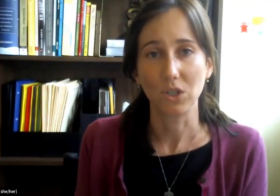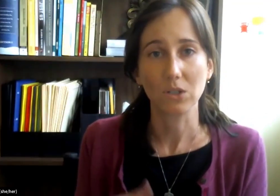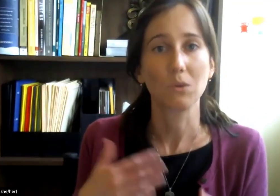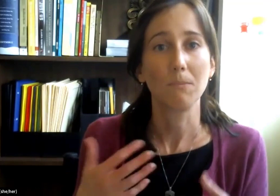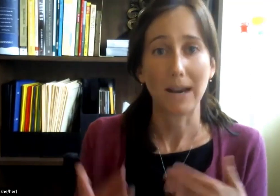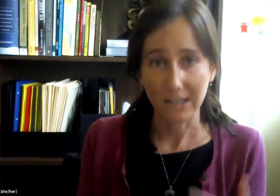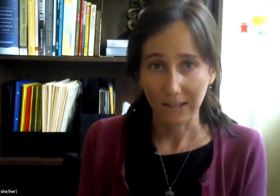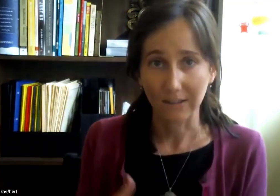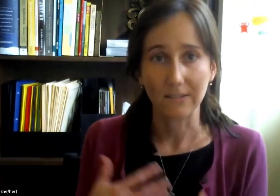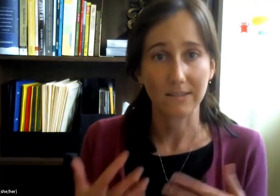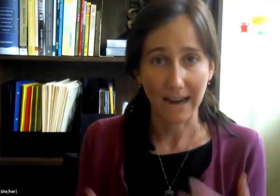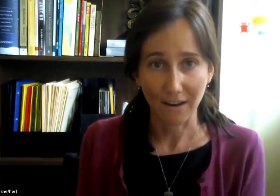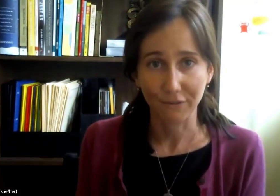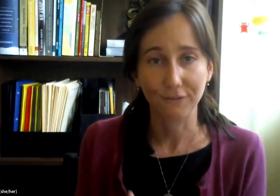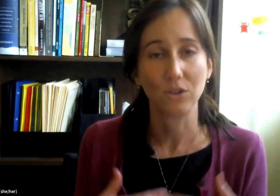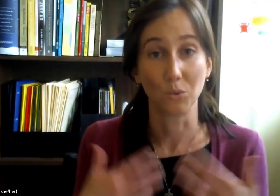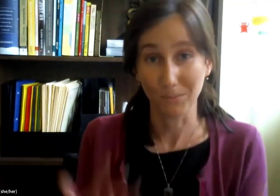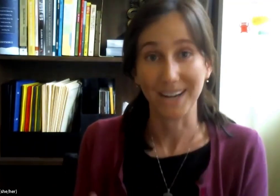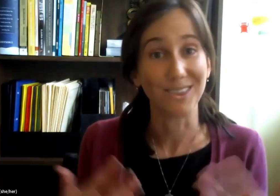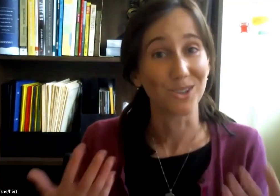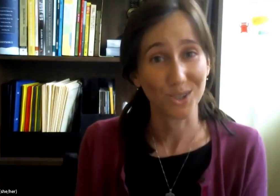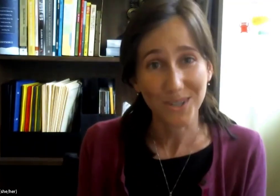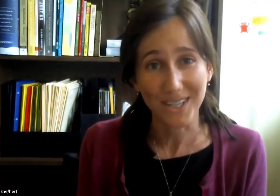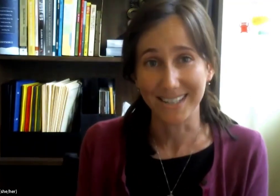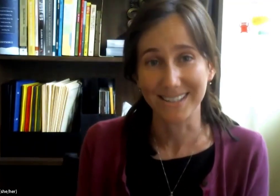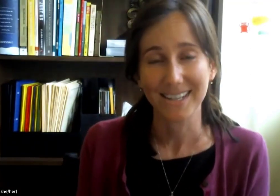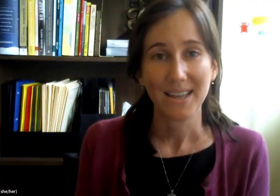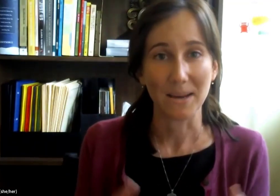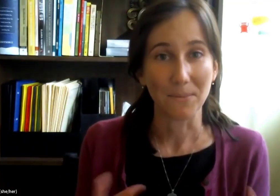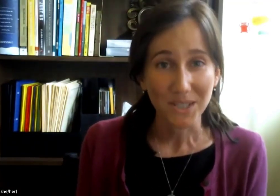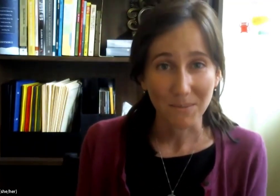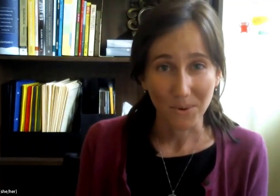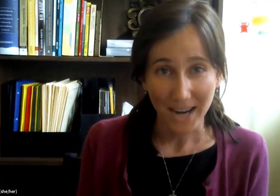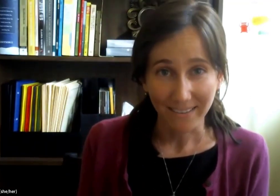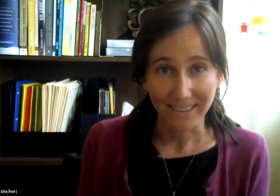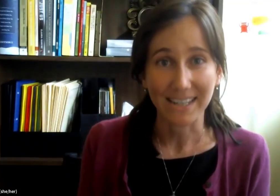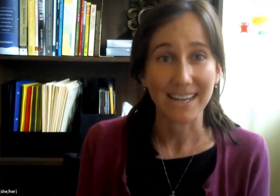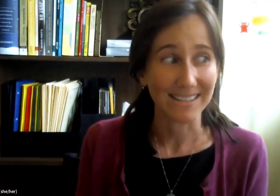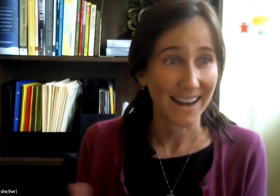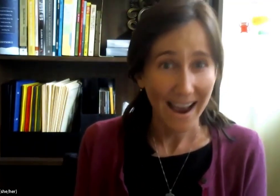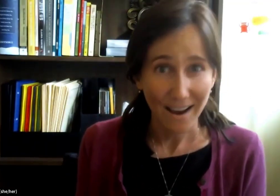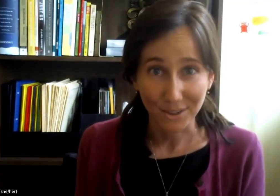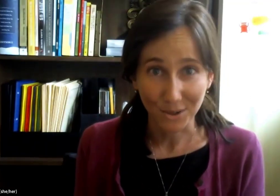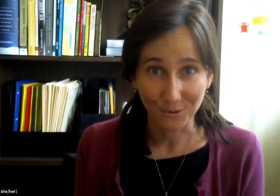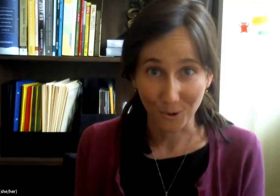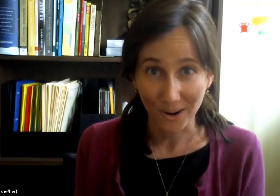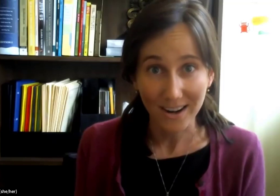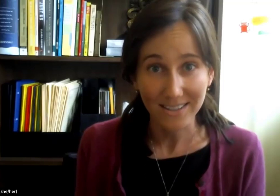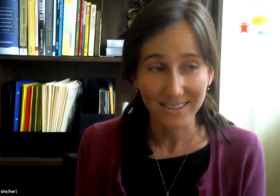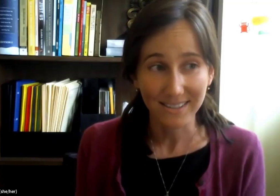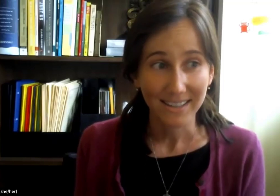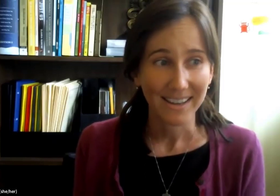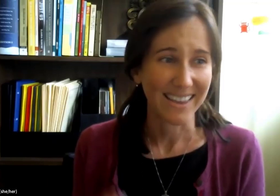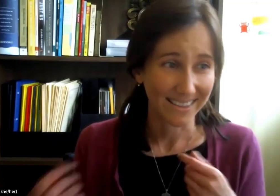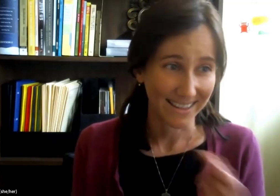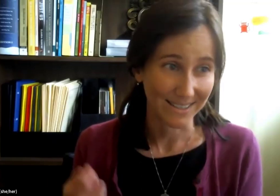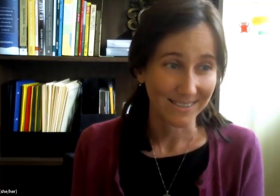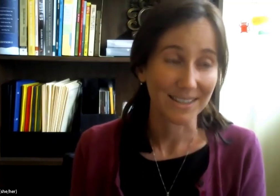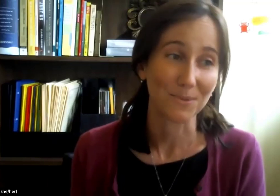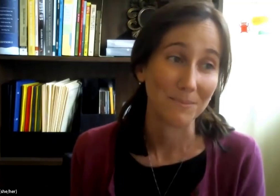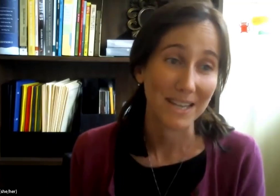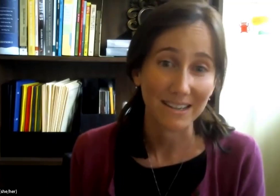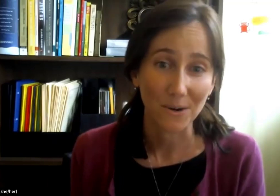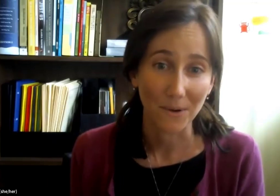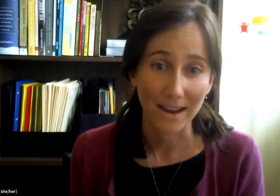productive. So just reminding staff to remind their students that multimodality is an avenue for us. I think